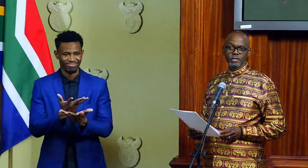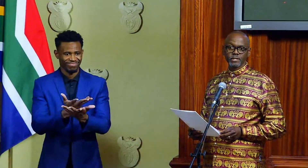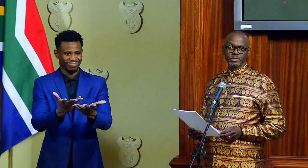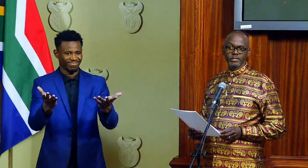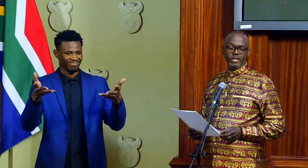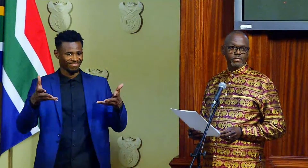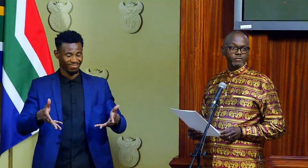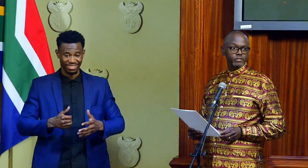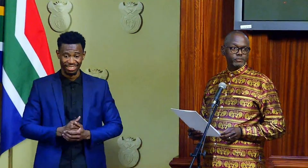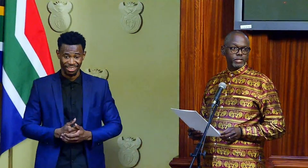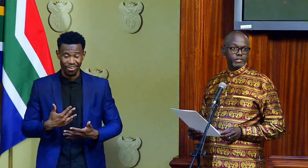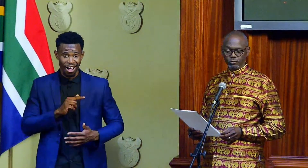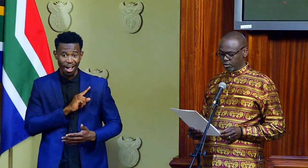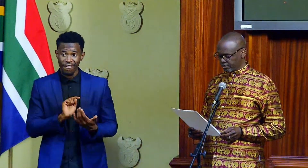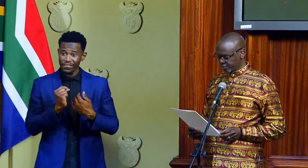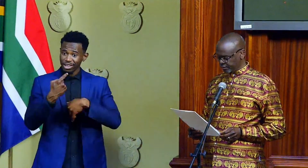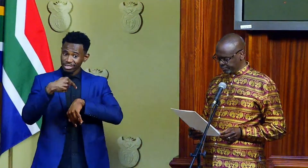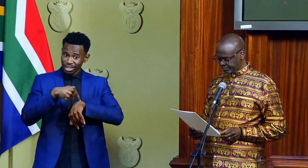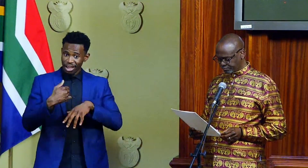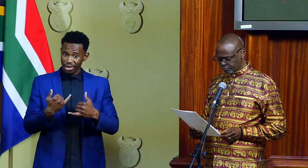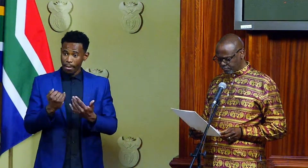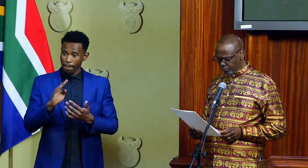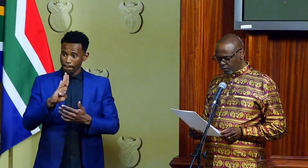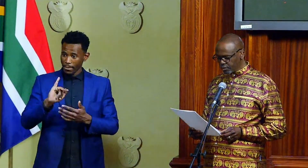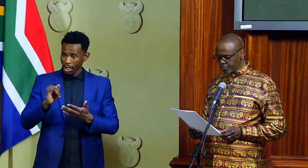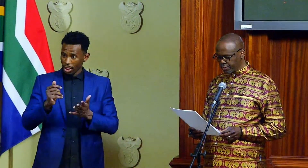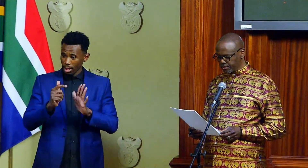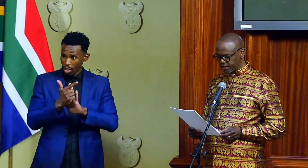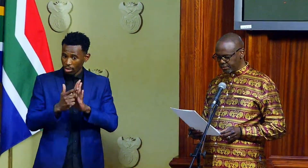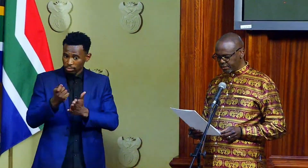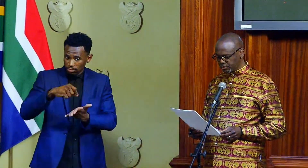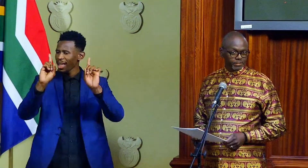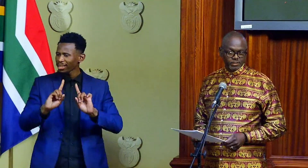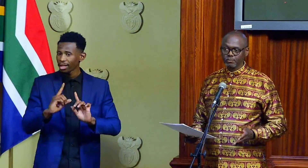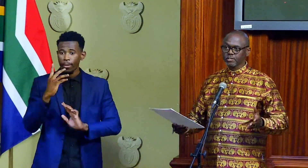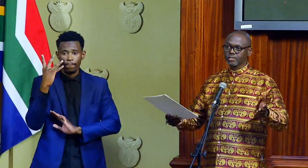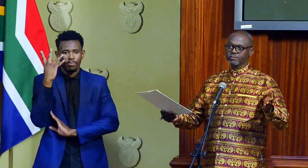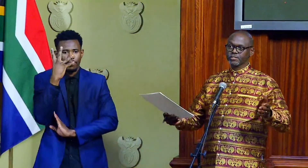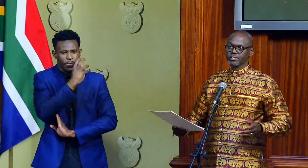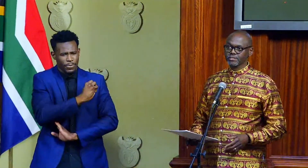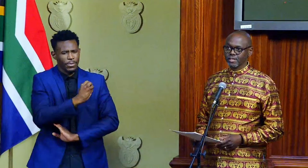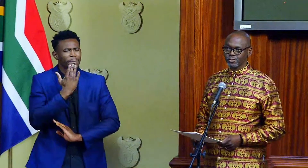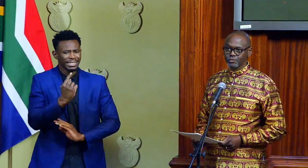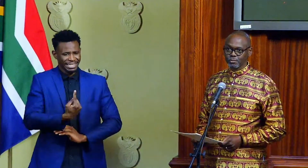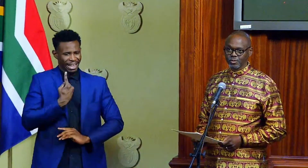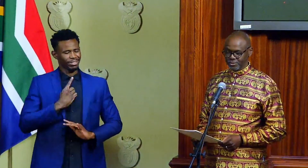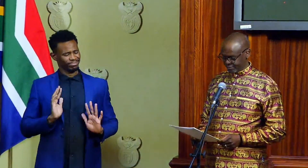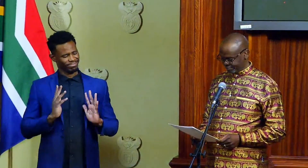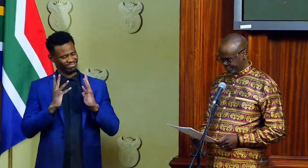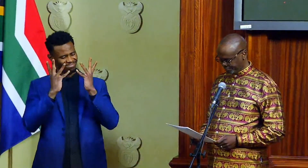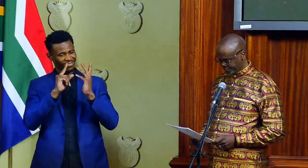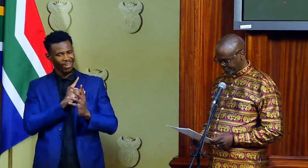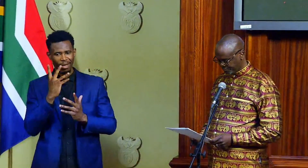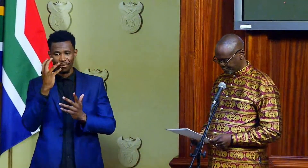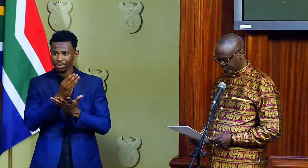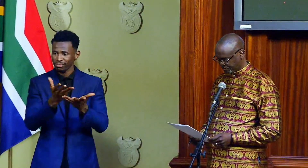time since the advent of our democracy, the Presidency is guest. Please give yourselves a round of